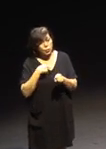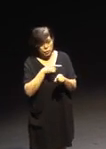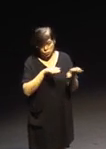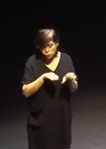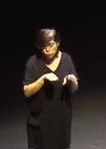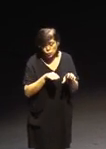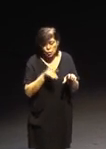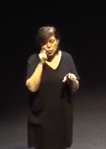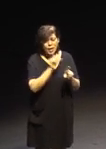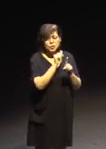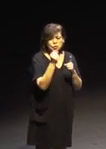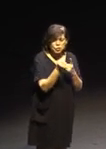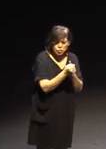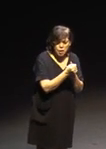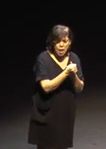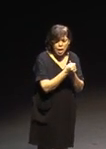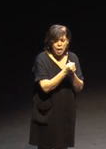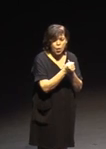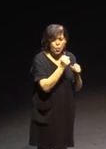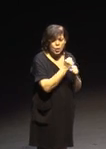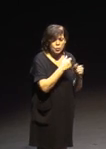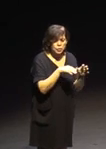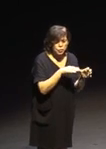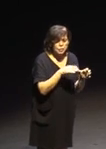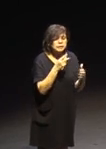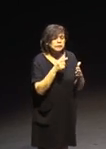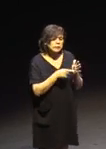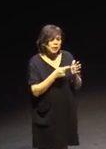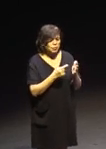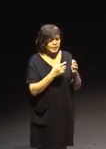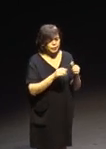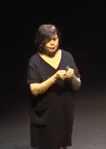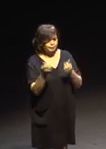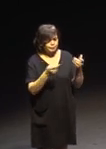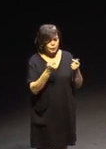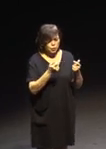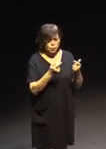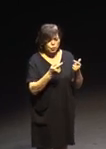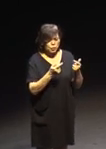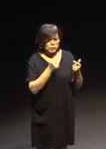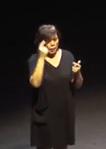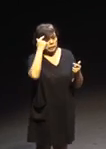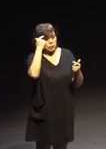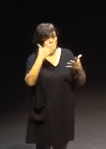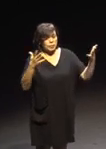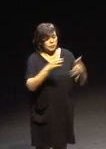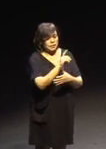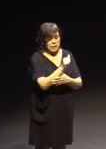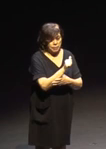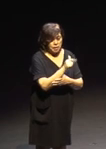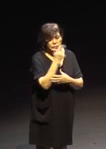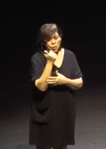the social constructs we operate within that sometimes needs to be dismantled because they disable rather than enable,